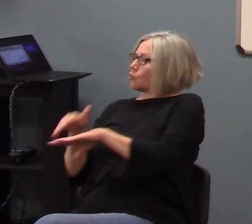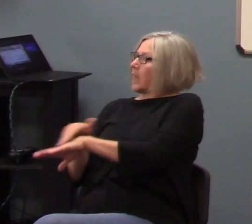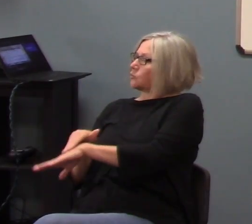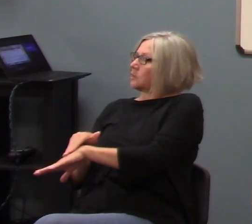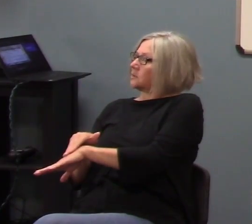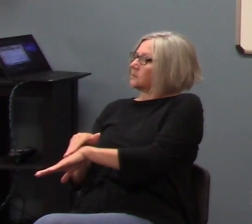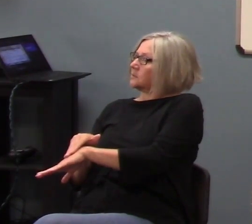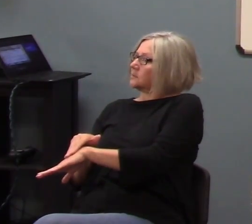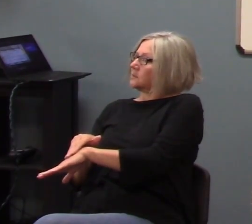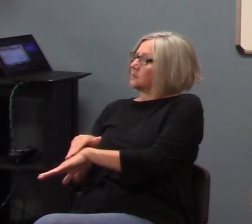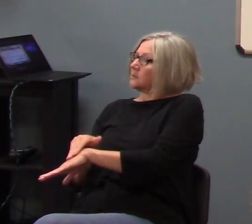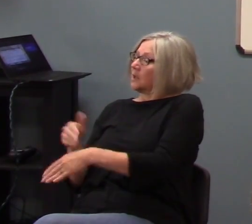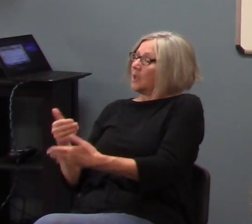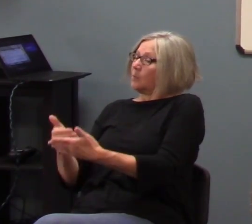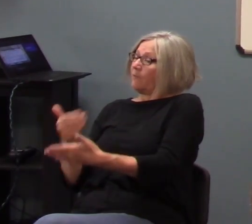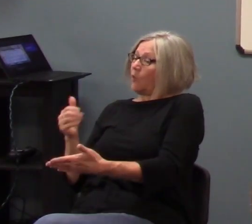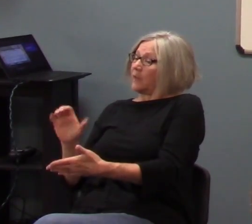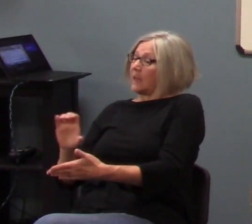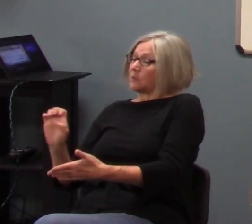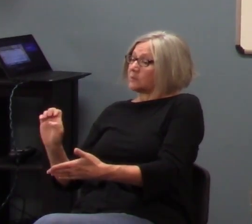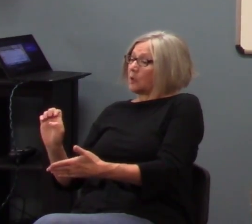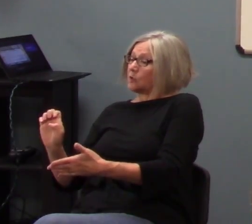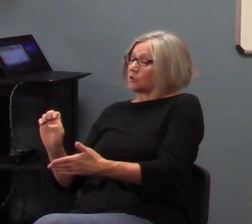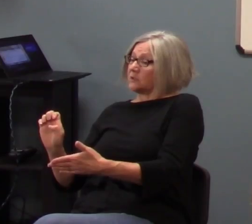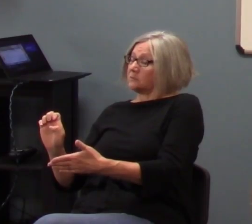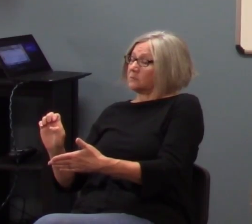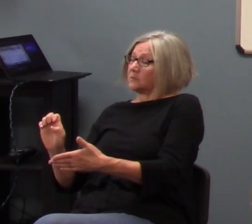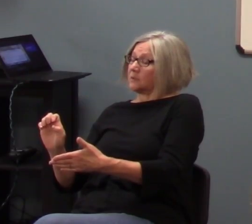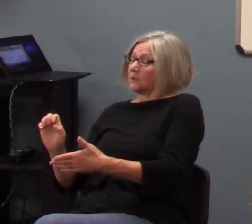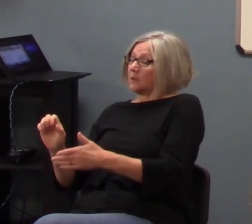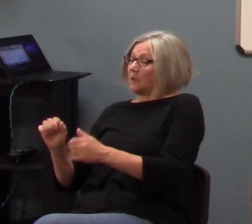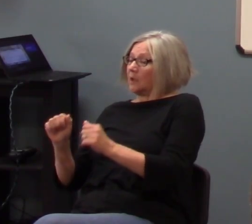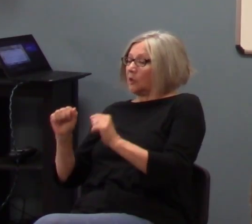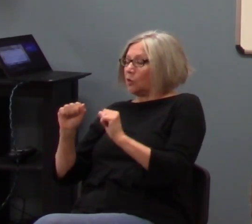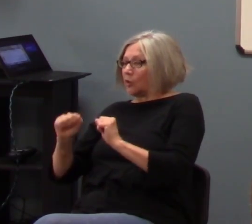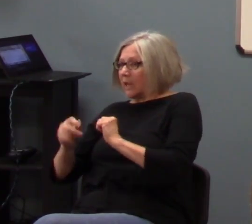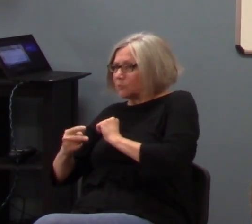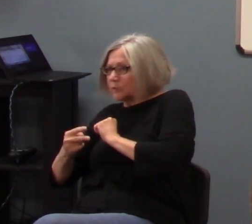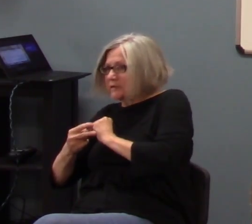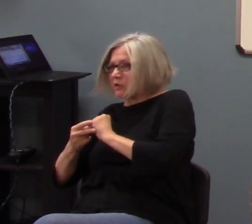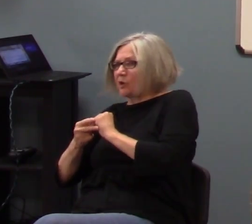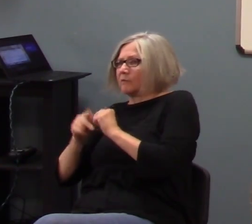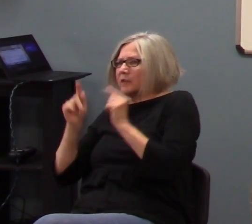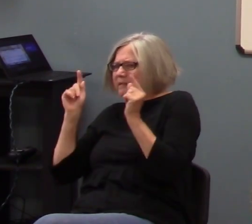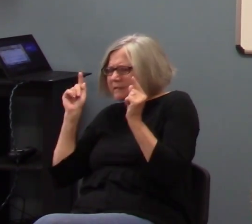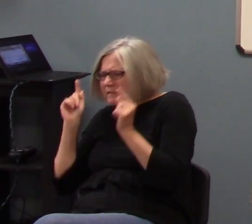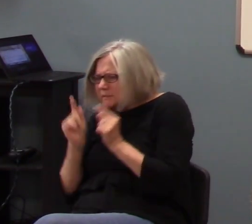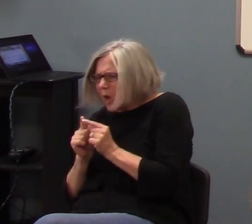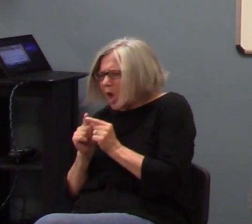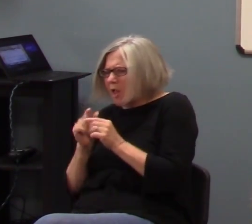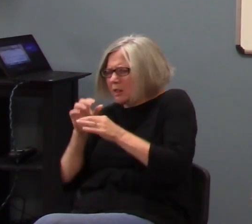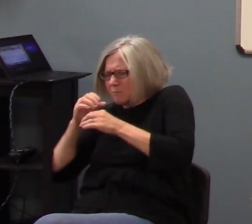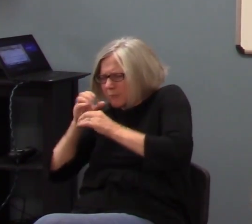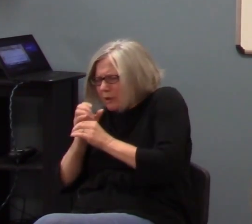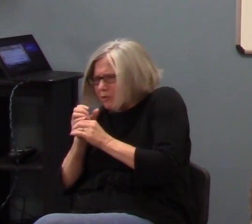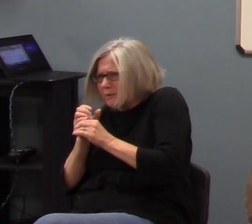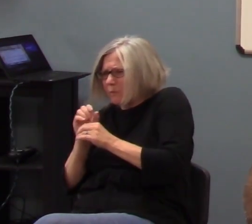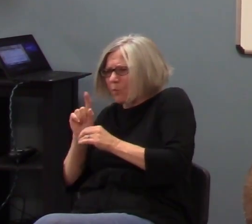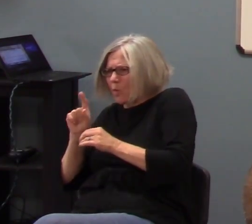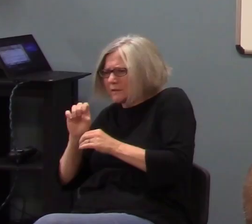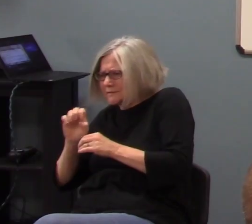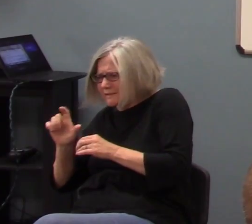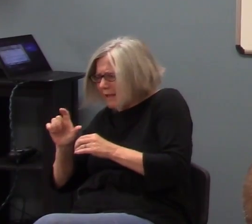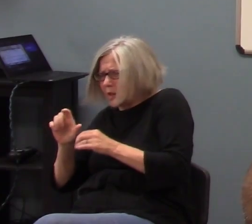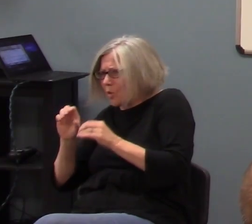see right before the Cambrian explosion, you're able to preserve these really small microscopic one-celled organisms that were there. And if you